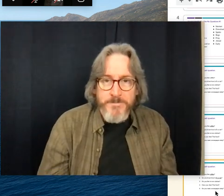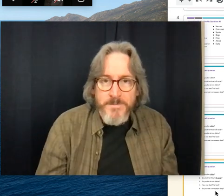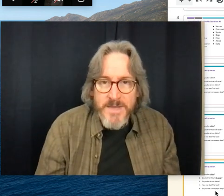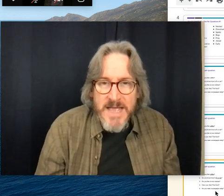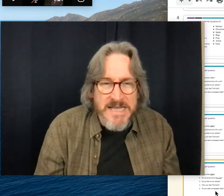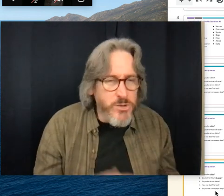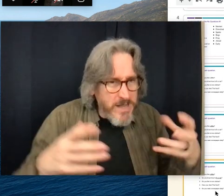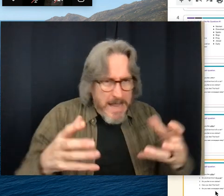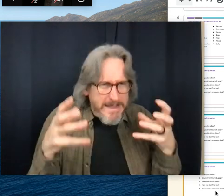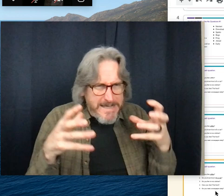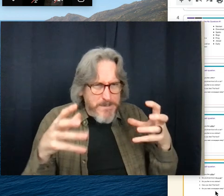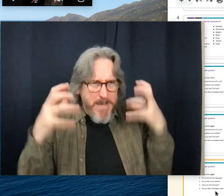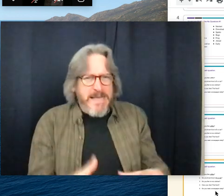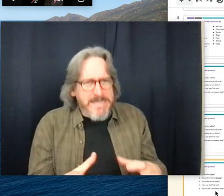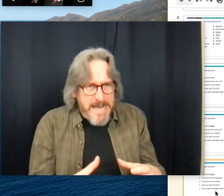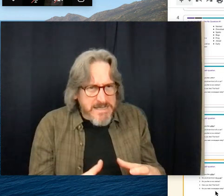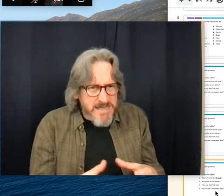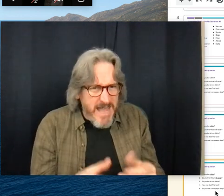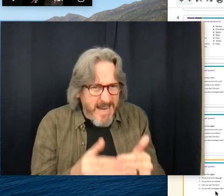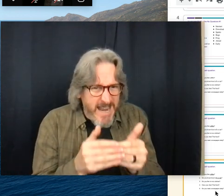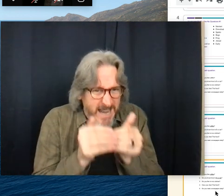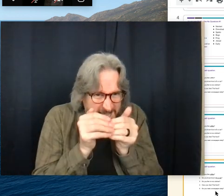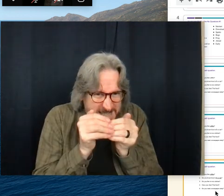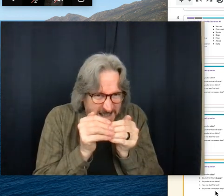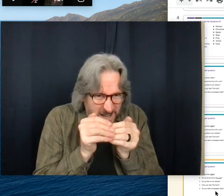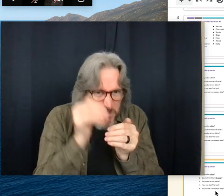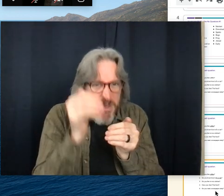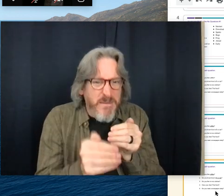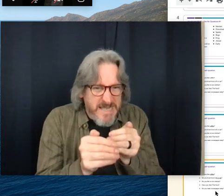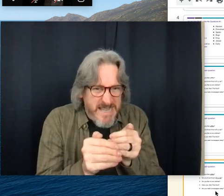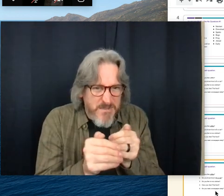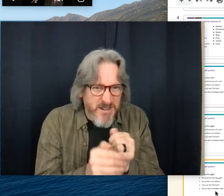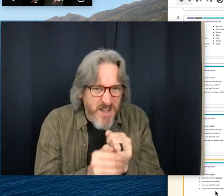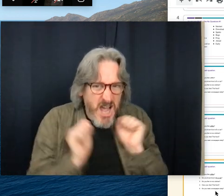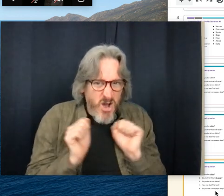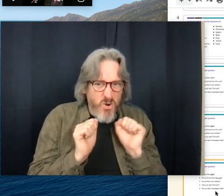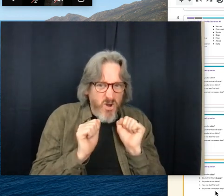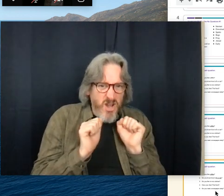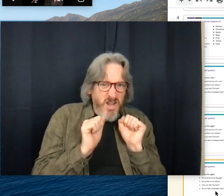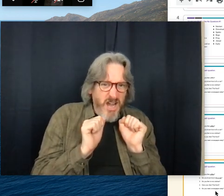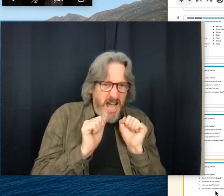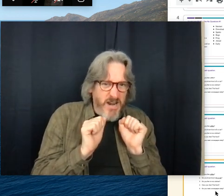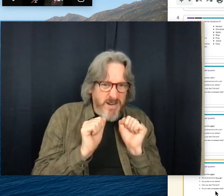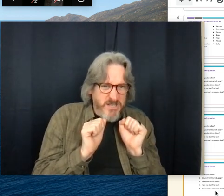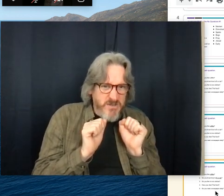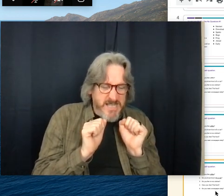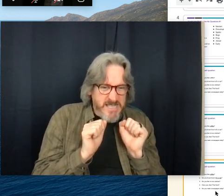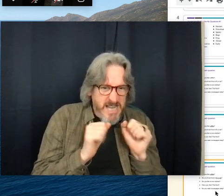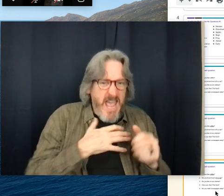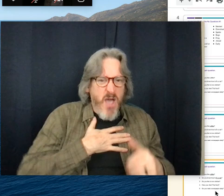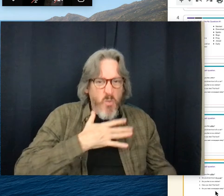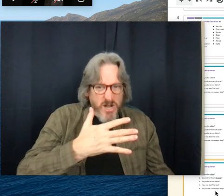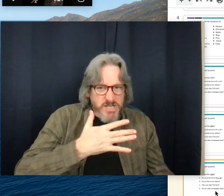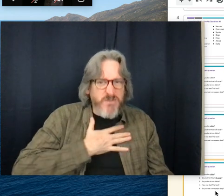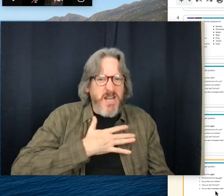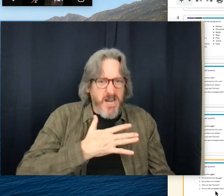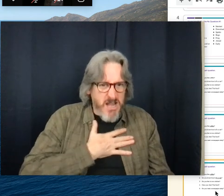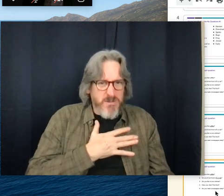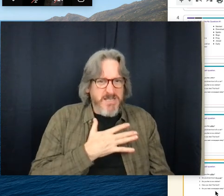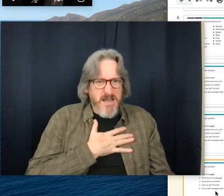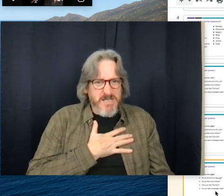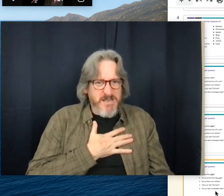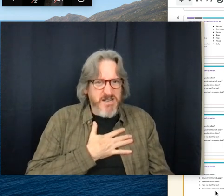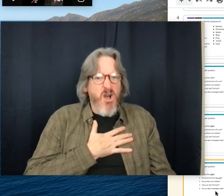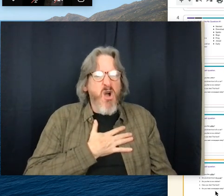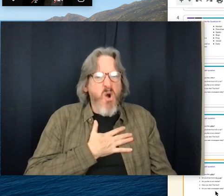Okay. So these make sense. And again, it's that little baby step of, oh, how do I do this? And once you've done it a